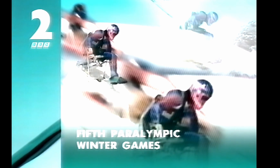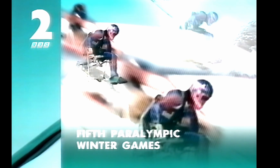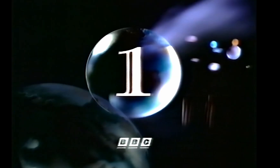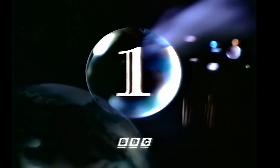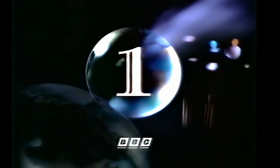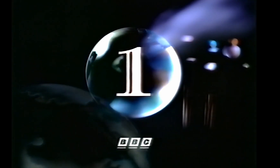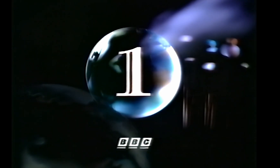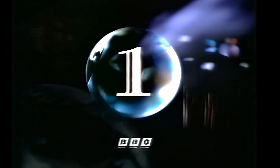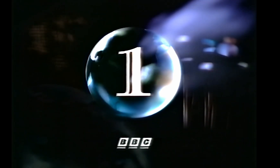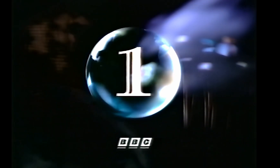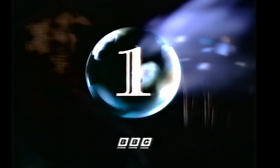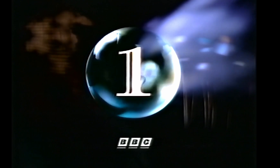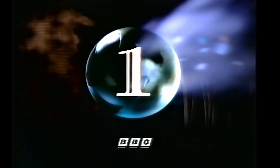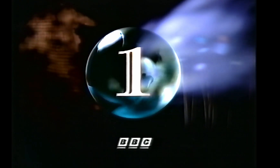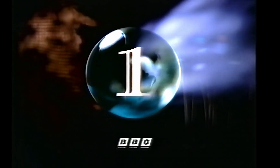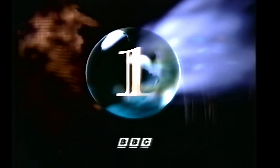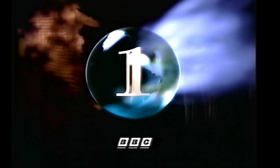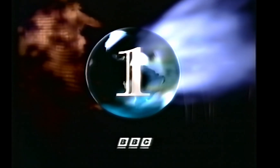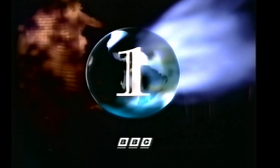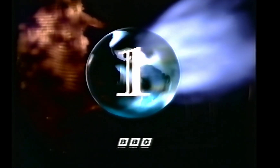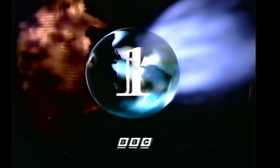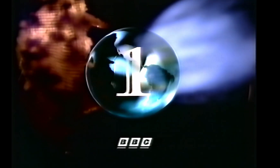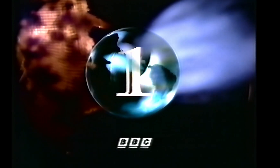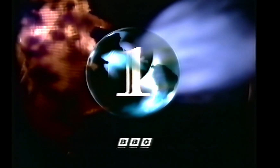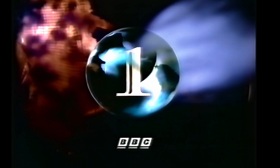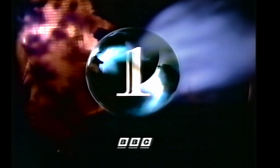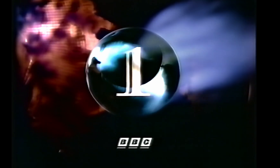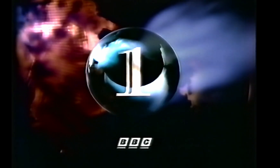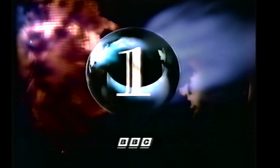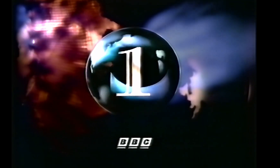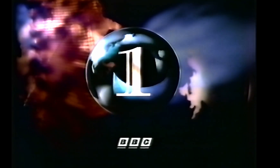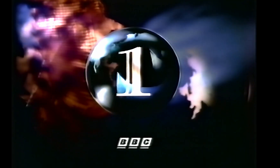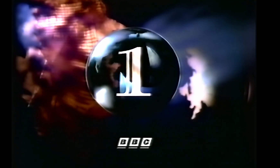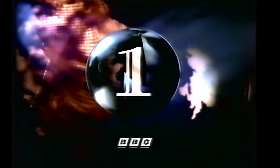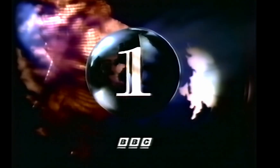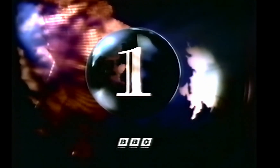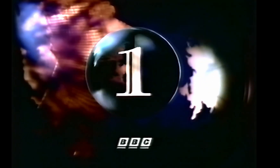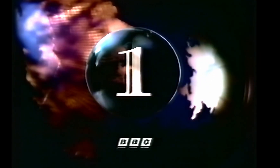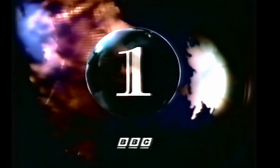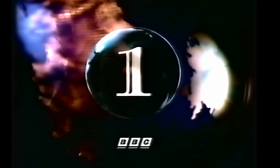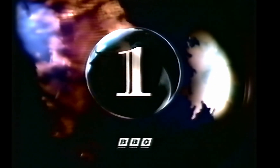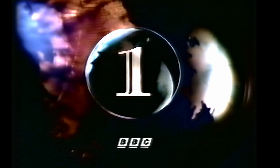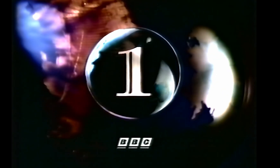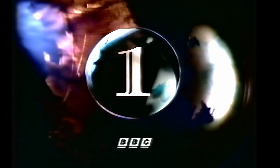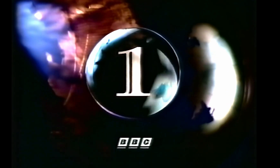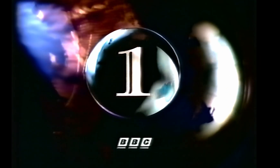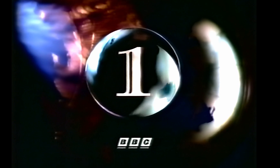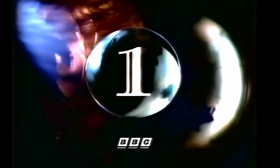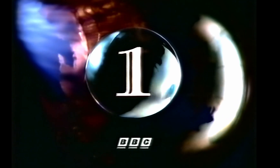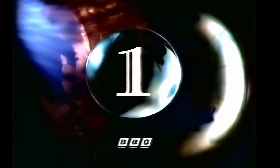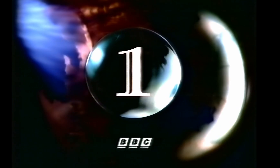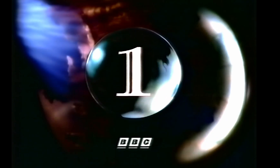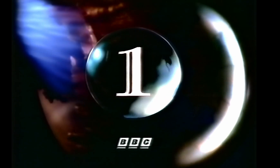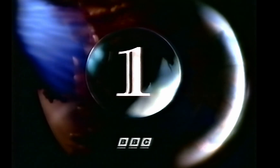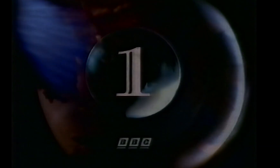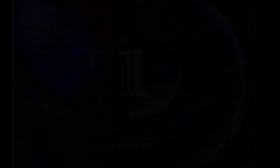in 20 minutes on BBC Two, Helen Rollison guides us through the action from Tignes in France. Here on BBC One now, we highlight the concerns